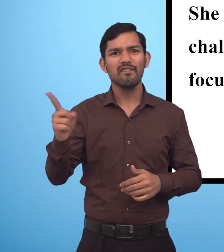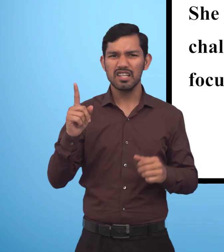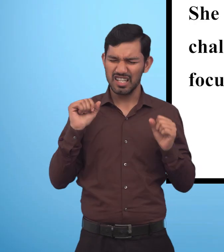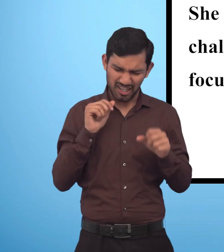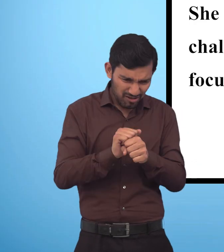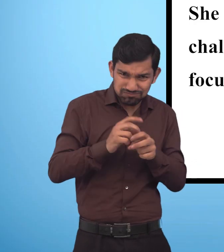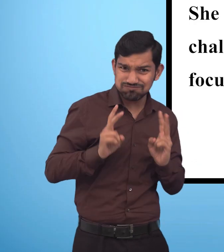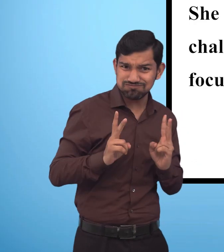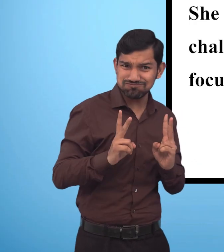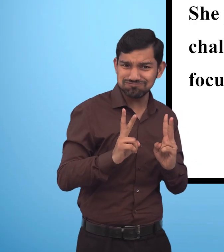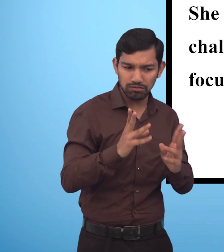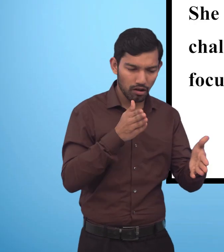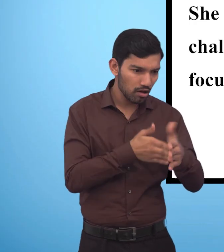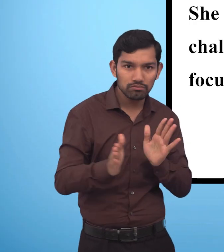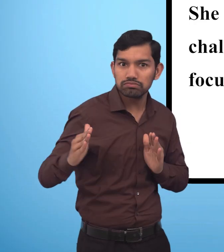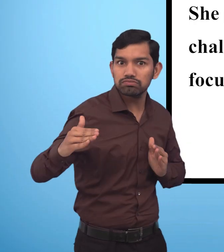positivity, and never giving up.